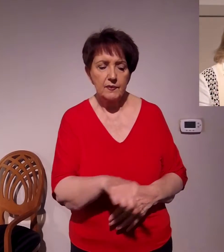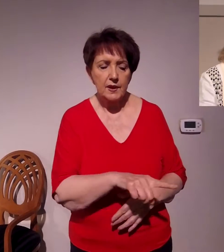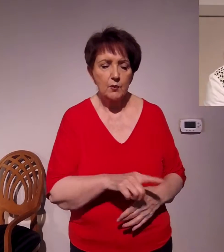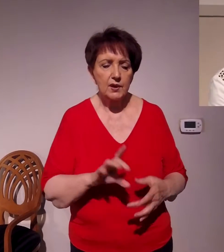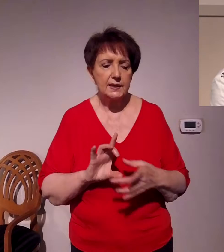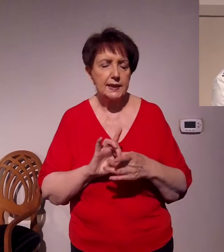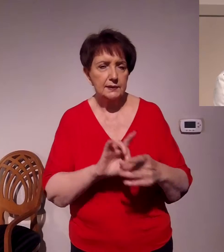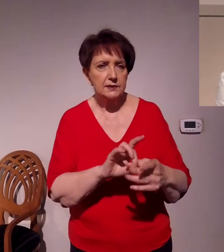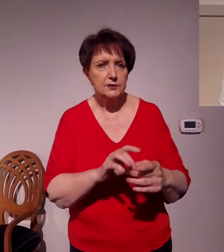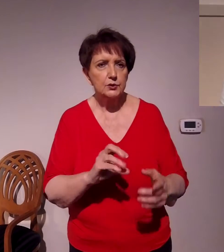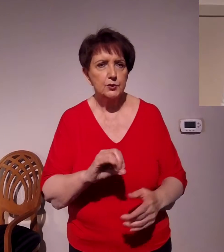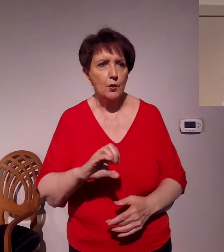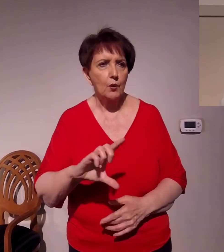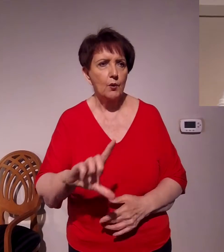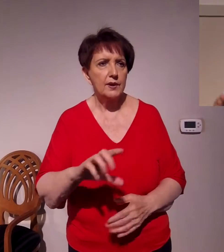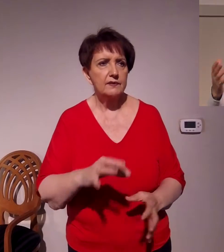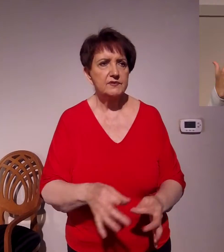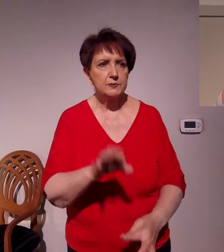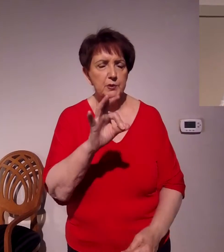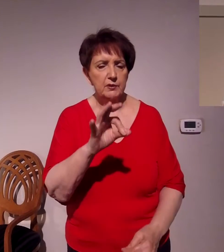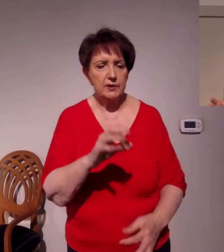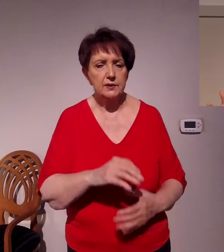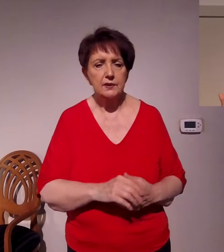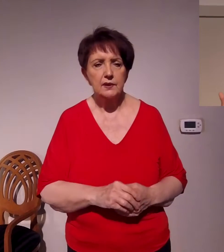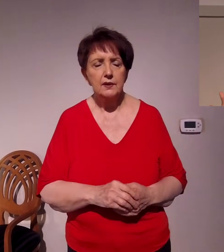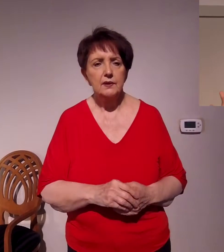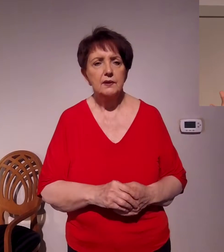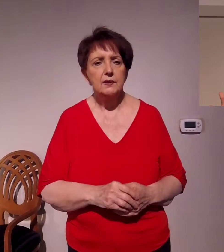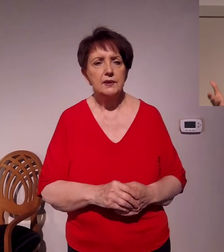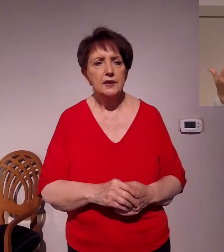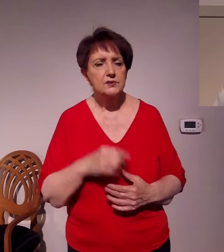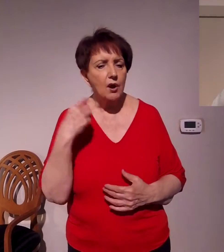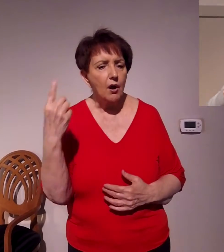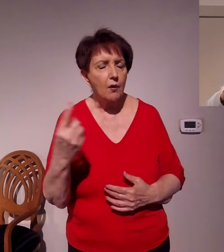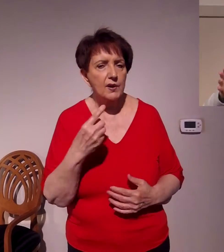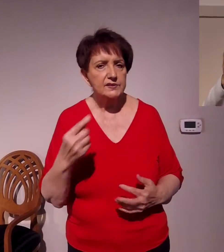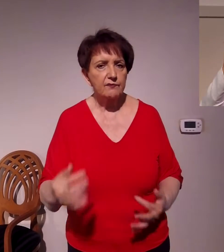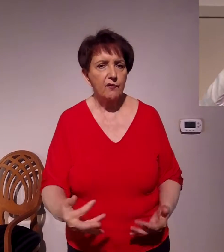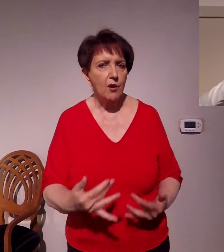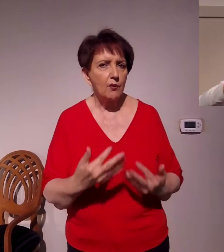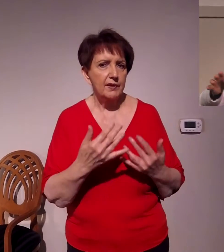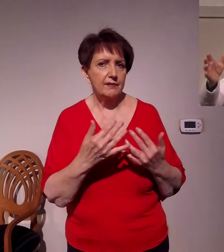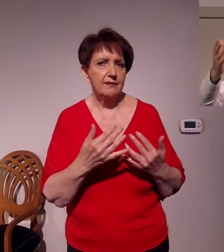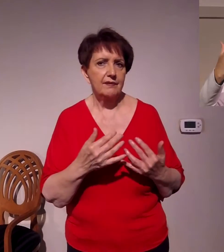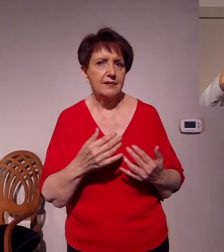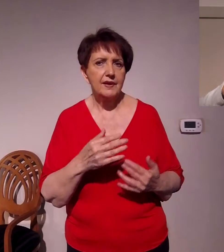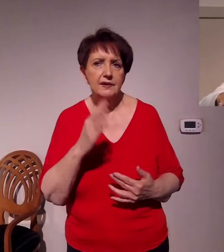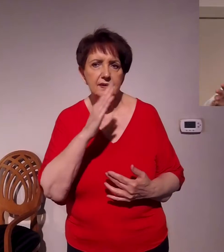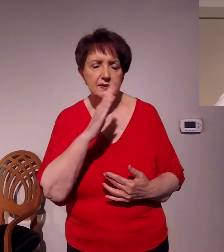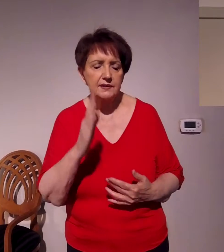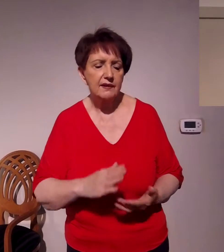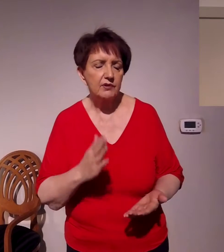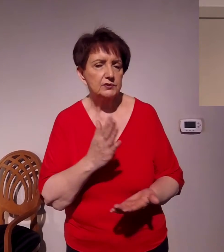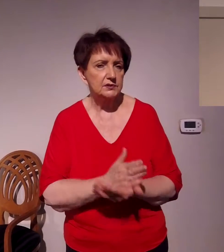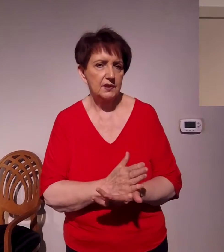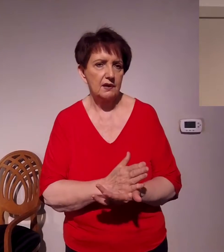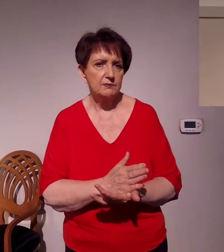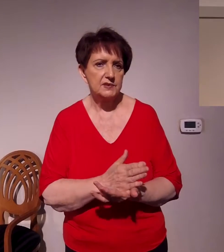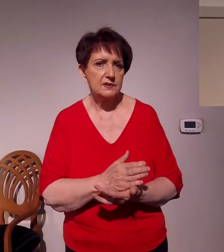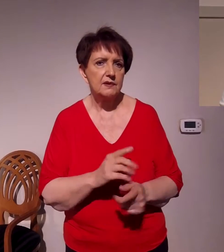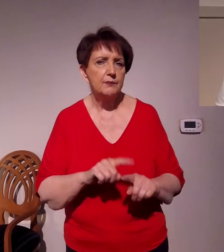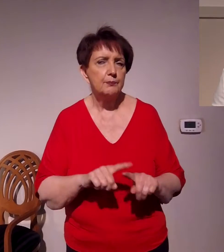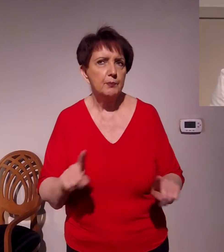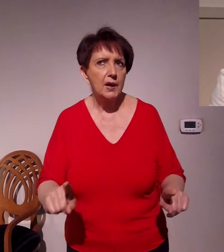of spirit. And the oil of love is always flowing, and it doesn't ever stop.